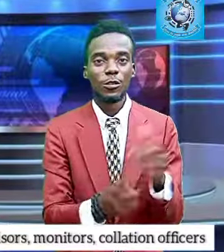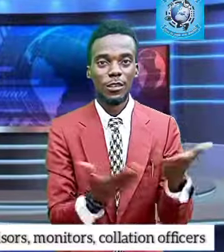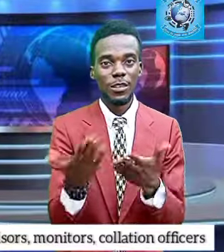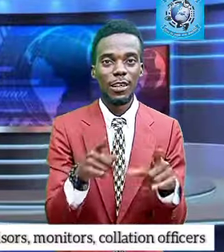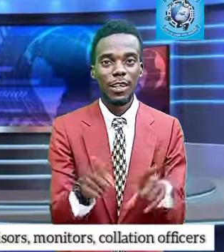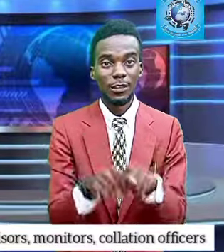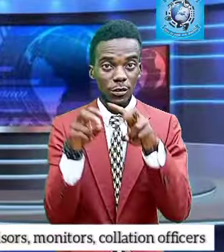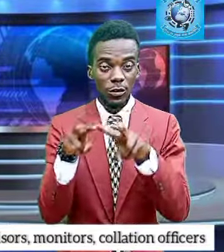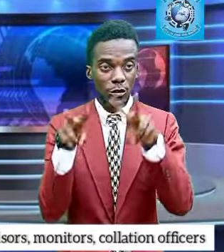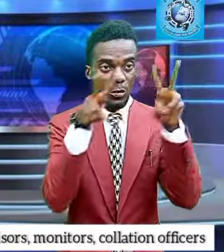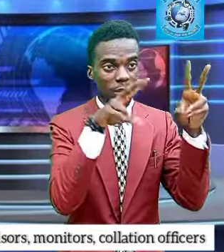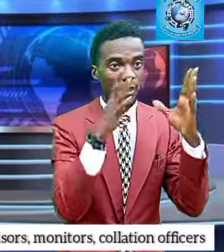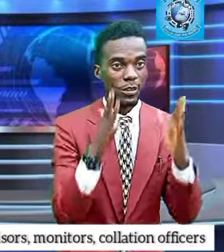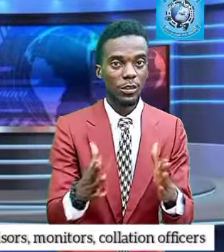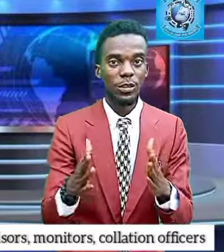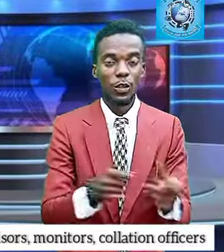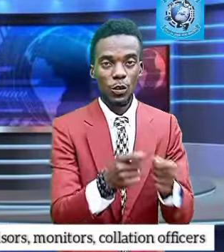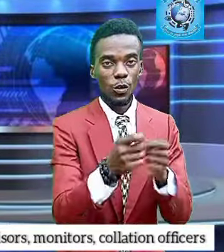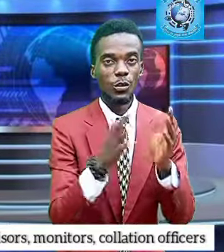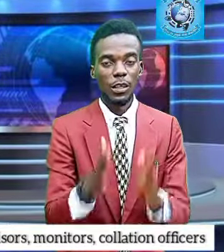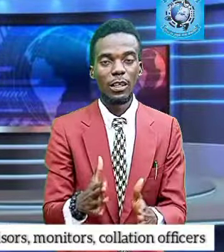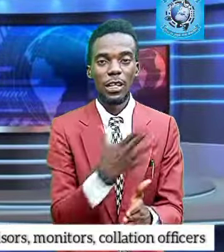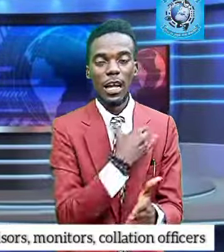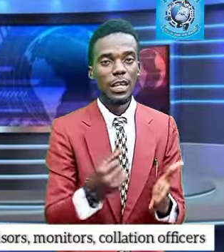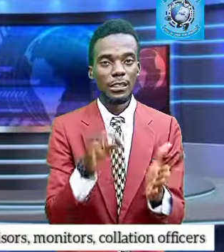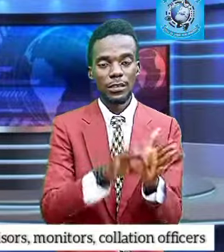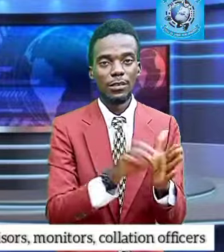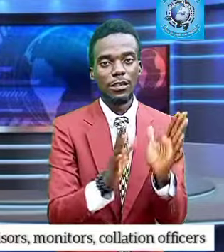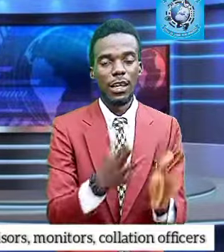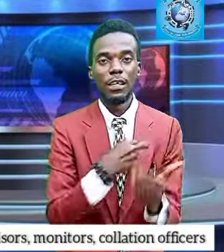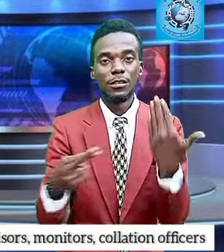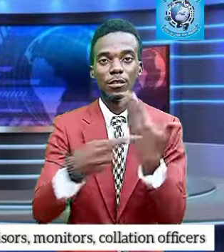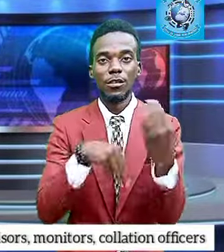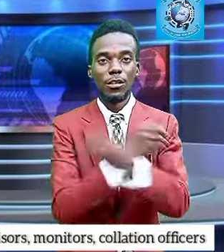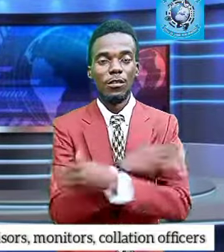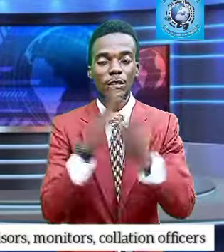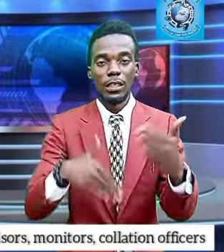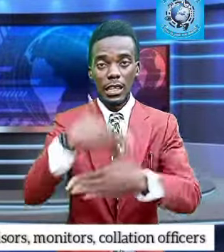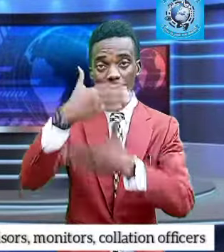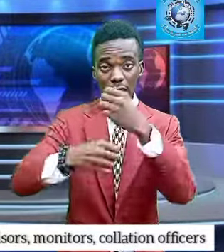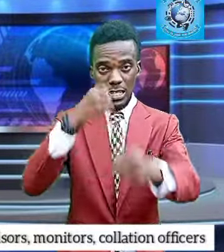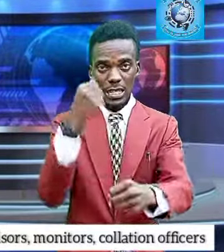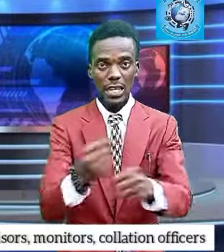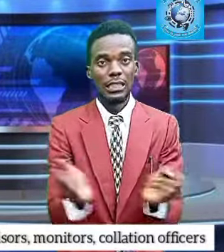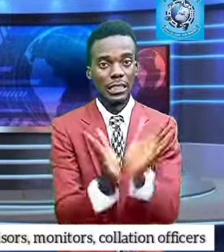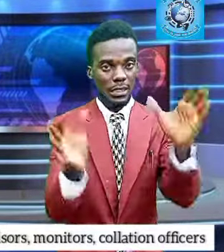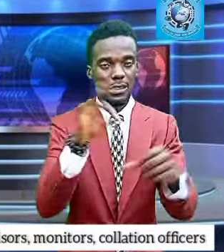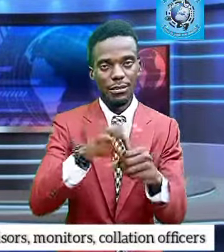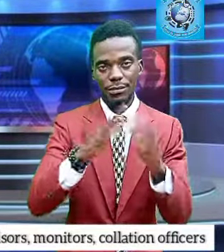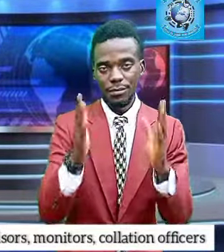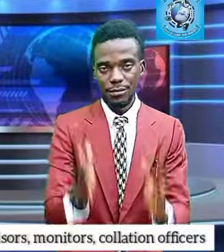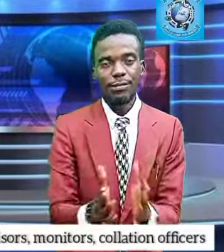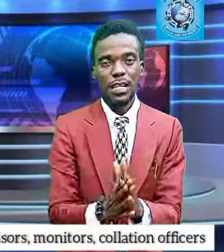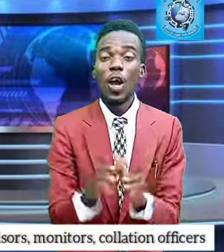as supervisors, monitors, collations, and returning officers during next year's general election. It